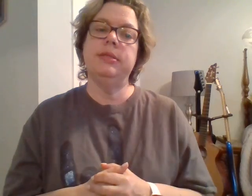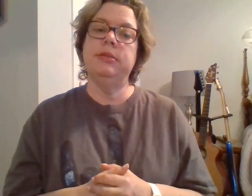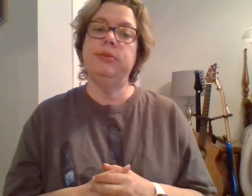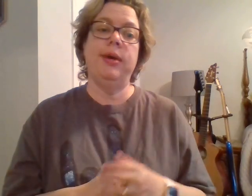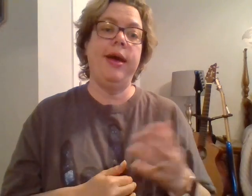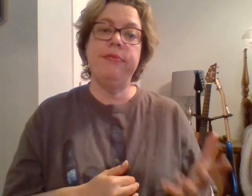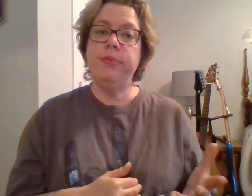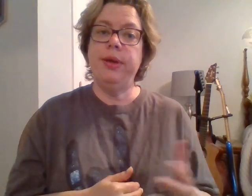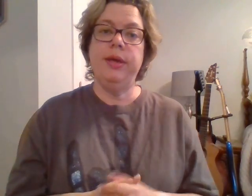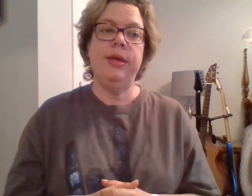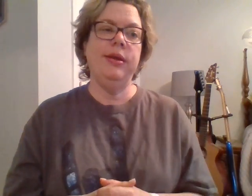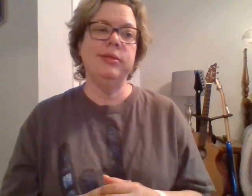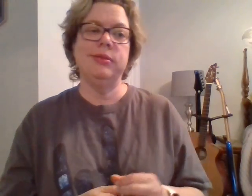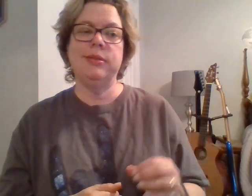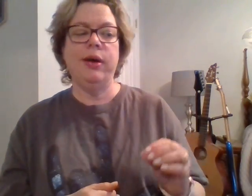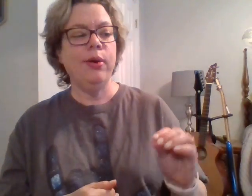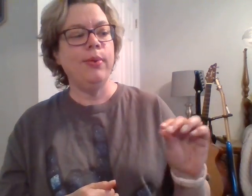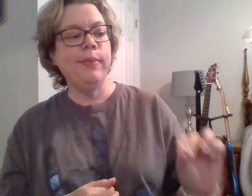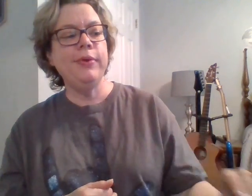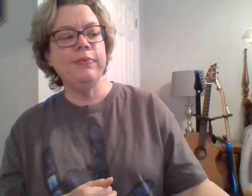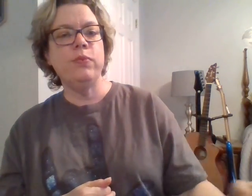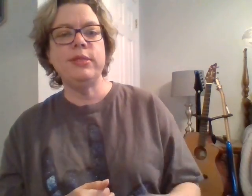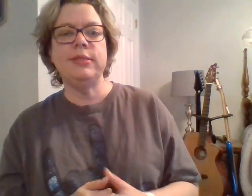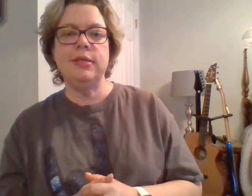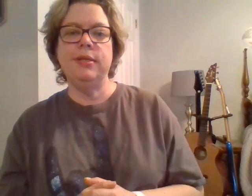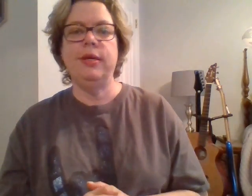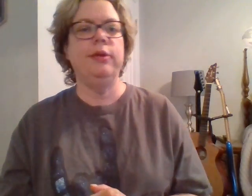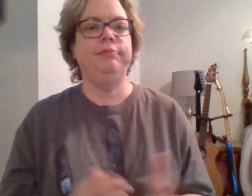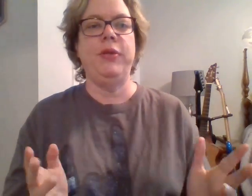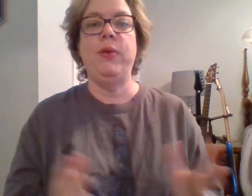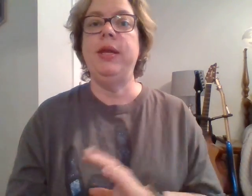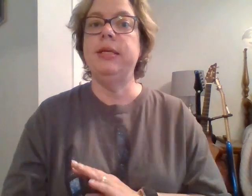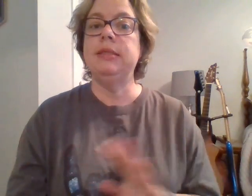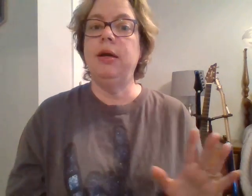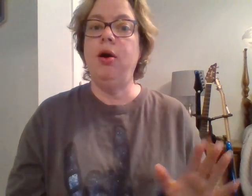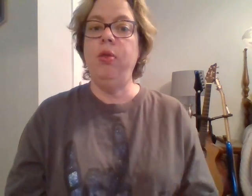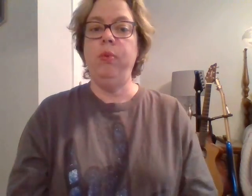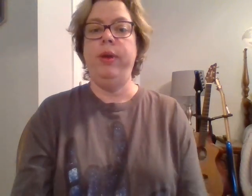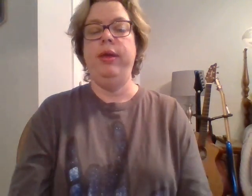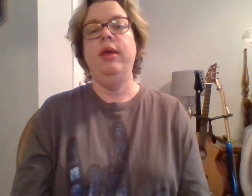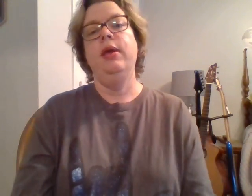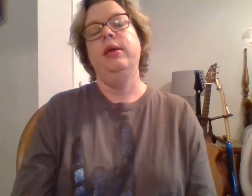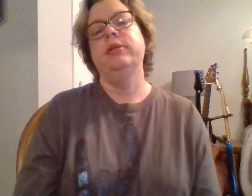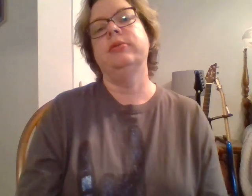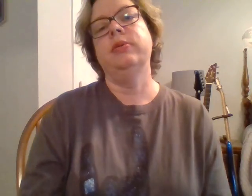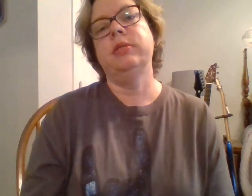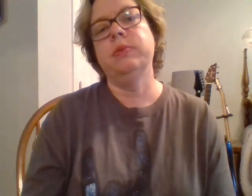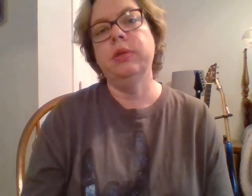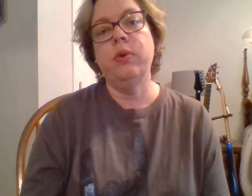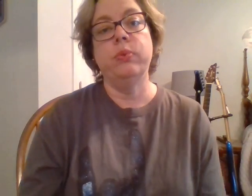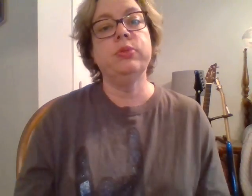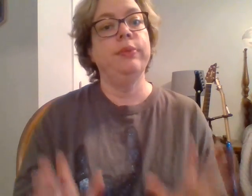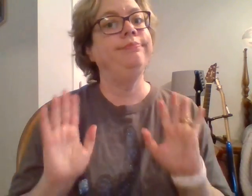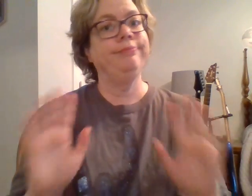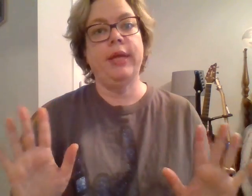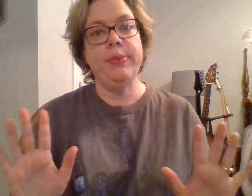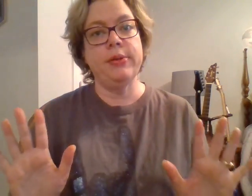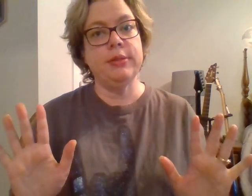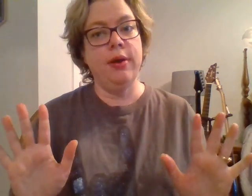do it halfway. He doesn't say, "Oh, I'm leaving one sin in there." No, he does it all the way. And so that's really cool. So I'm not going to talk